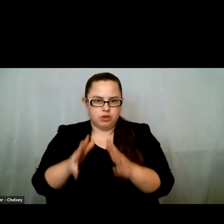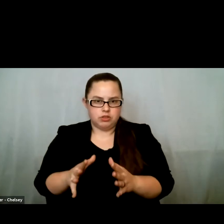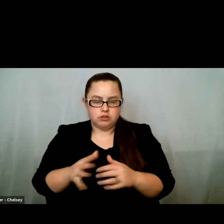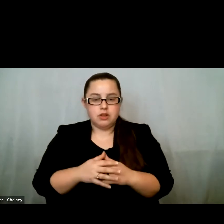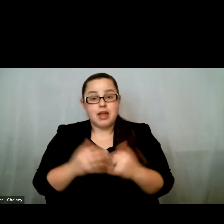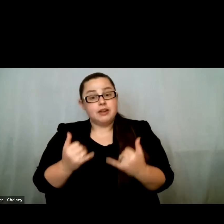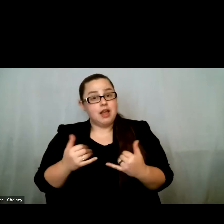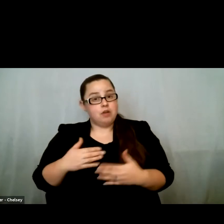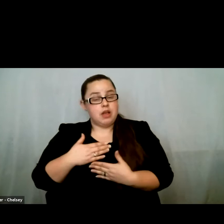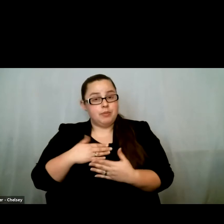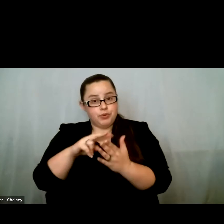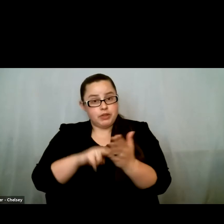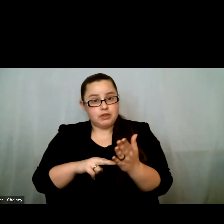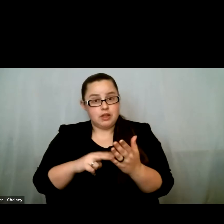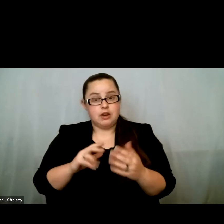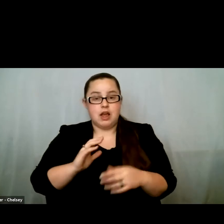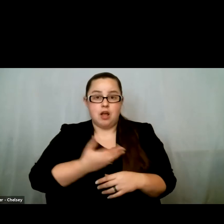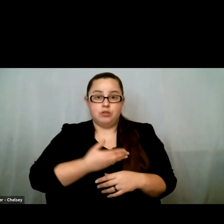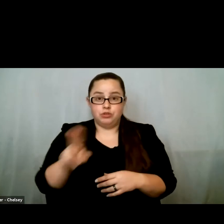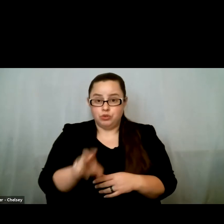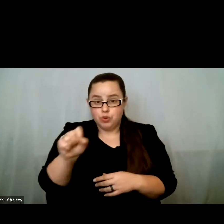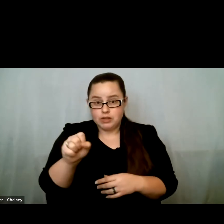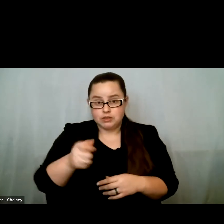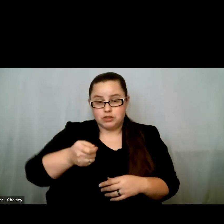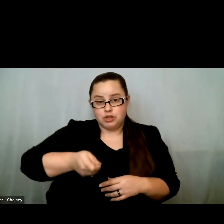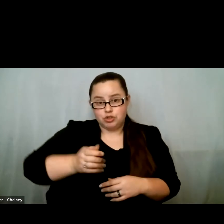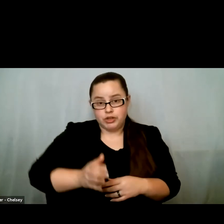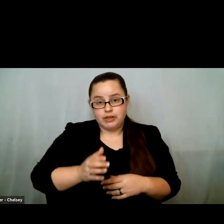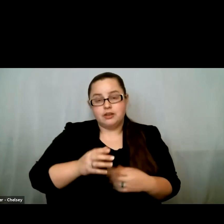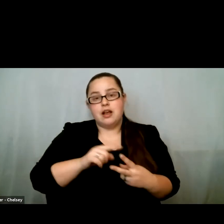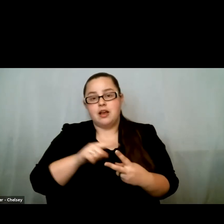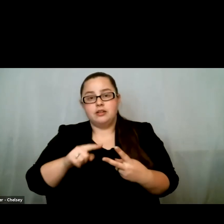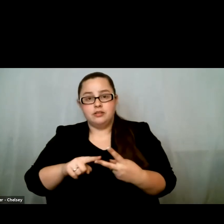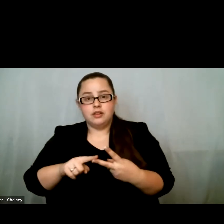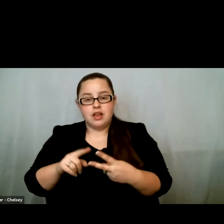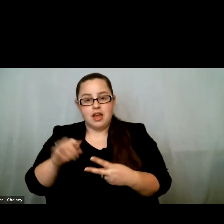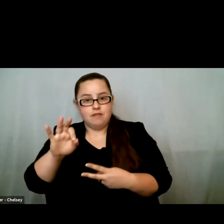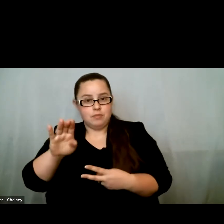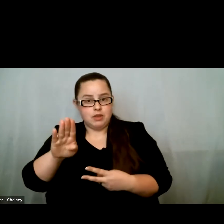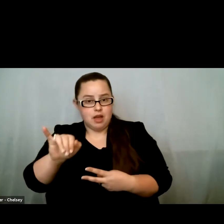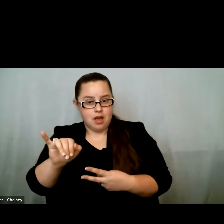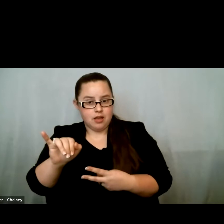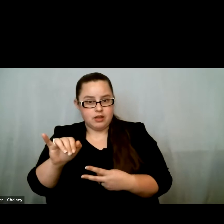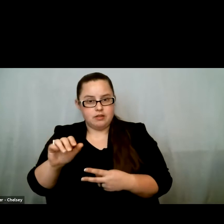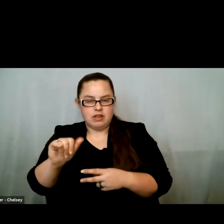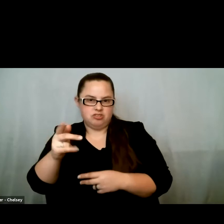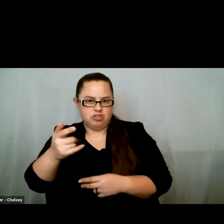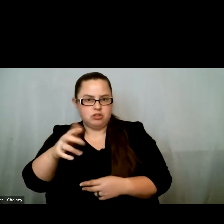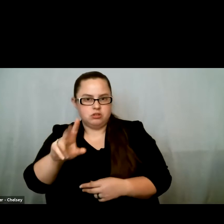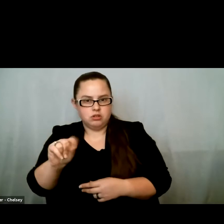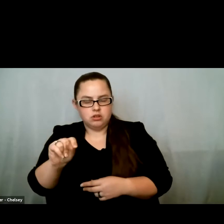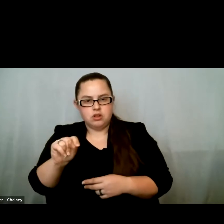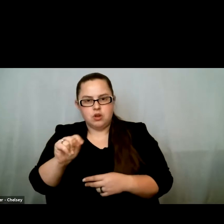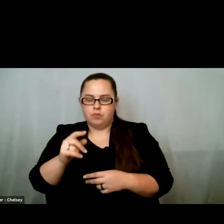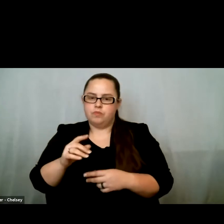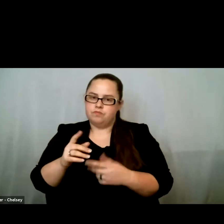U.S. attorney, along with the FBI special agent, spoke out about the hate crimes and that